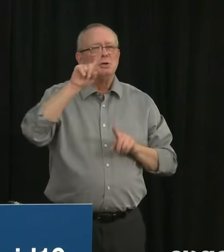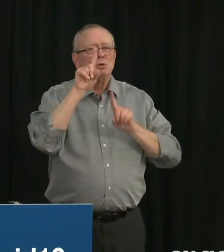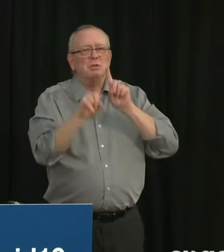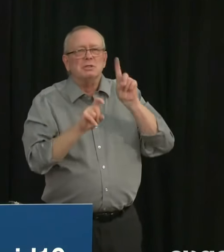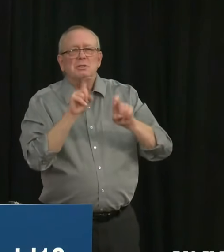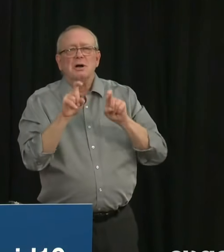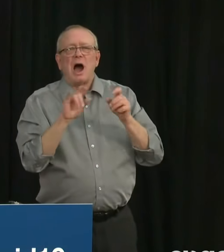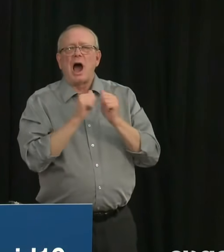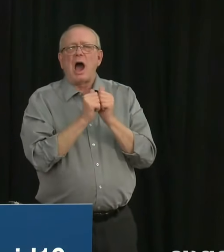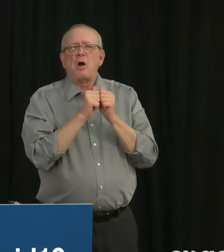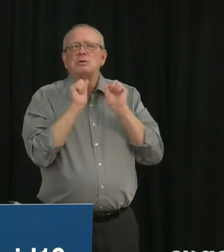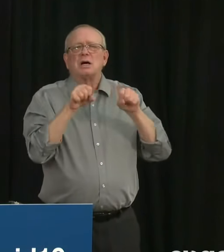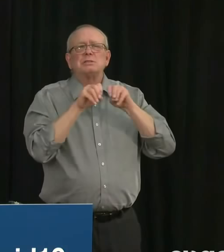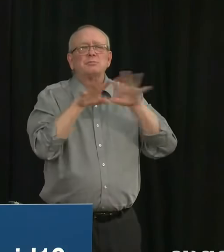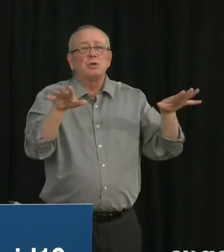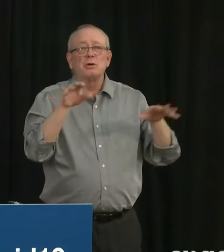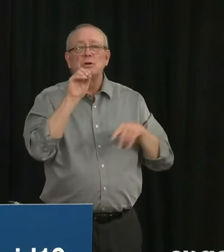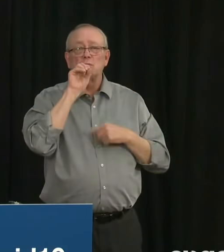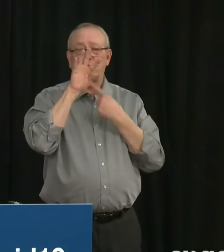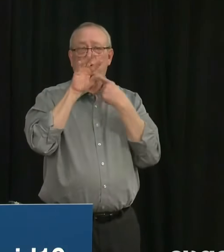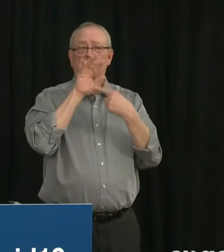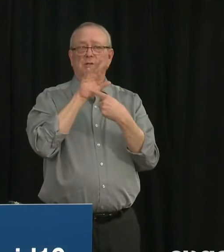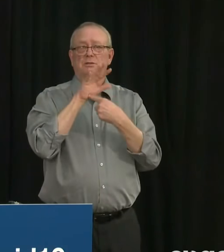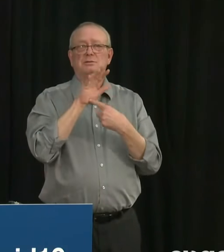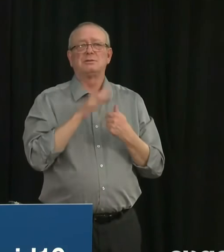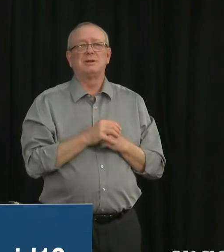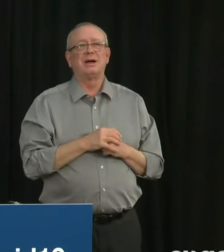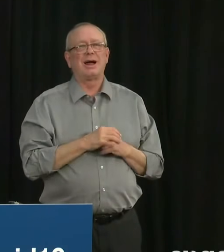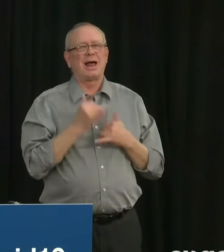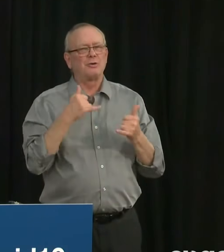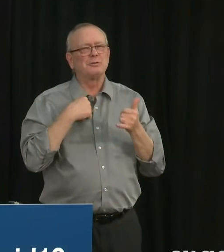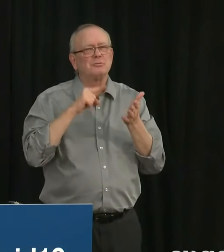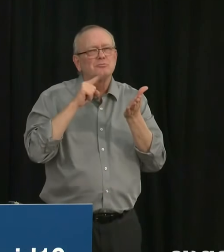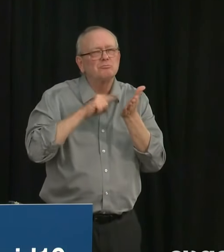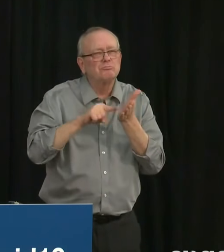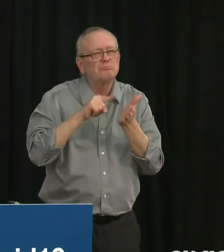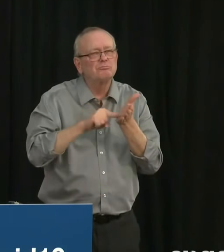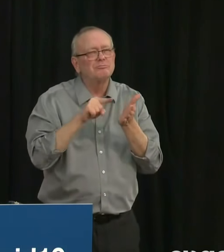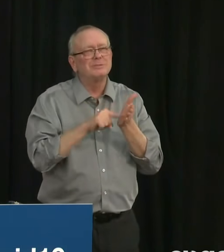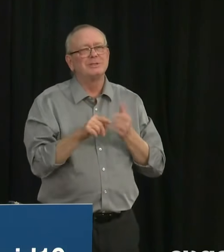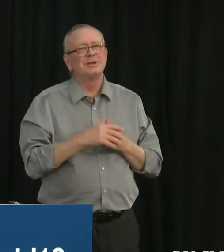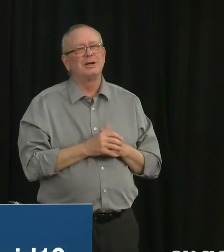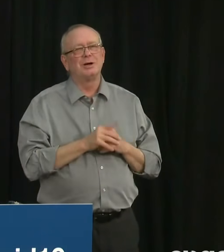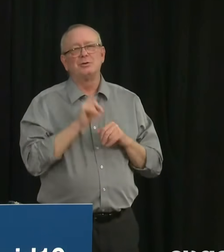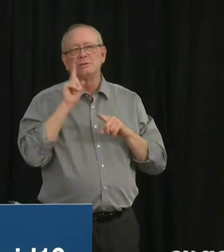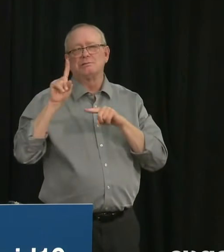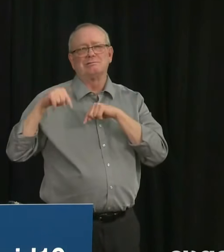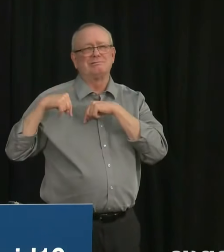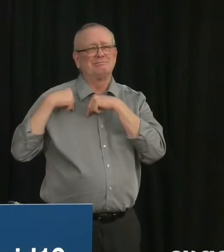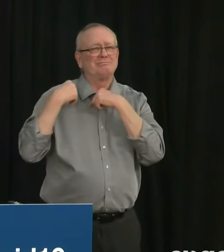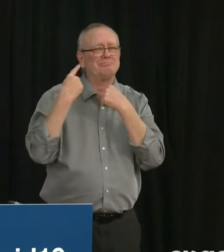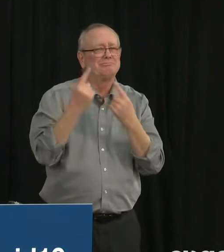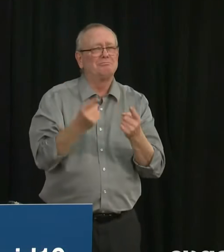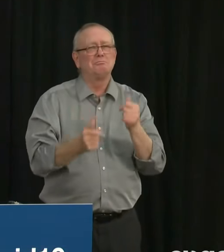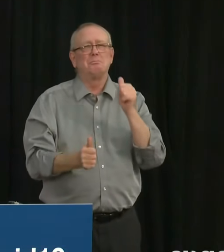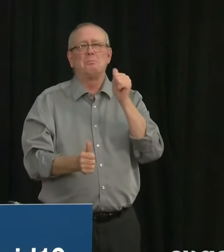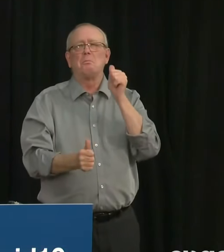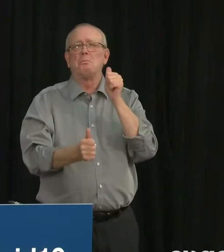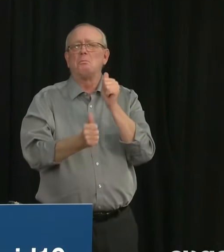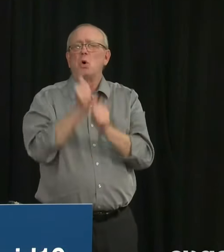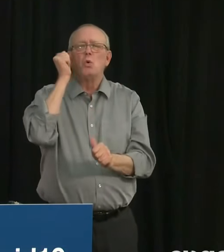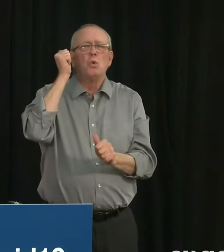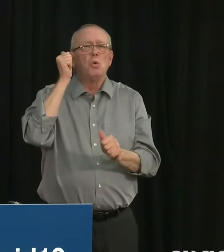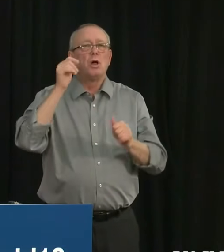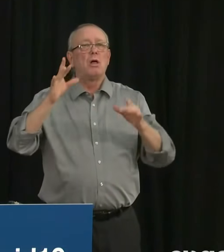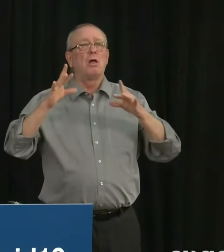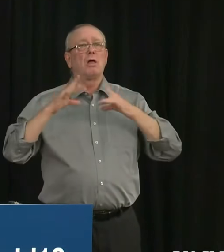about that. The emerging evidence shows what we have said for some time. The dominant mode of transmission is via